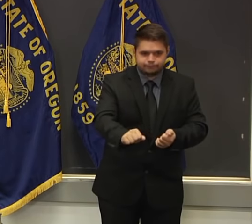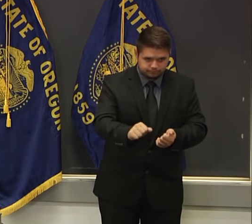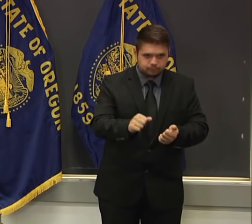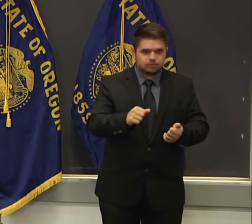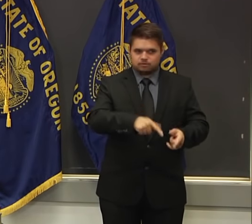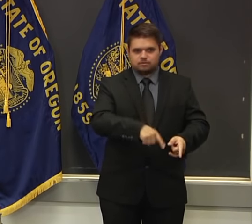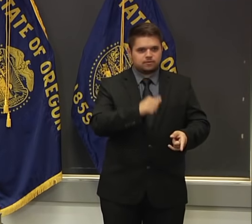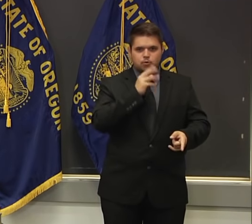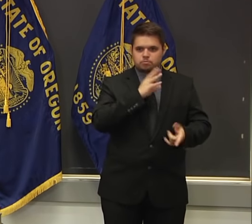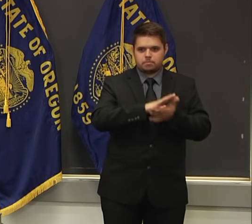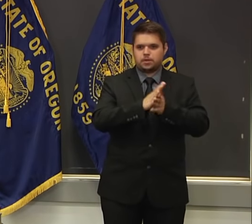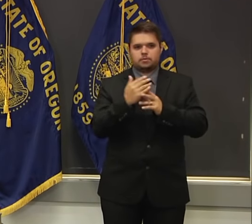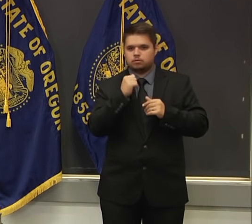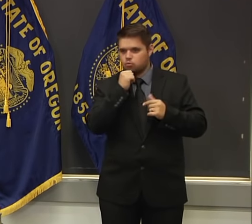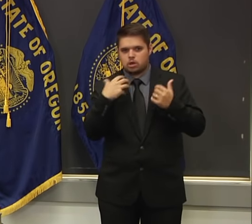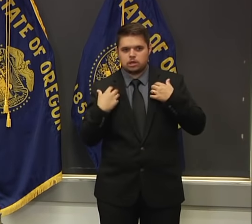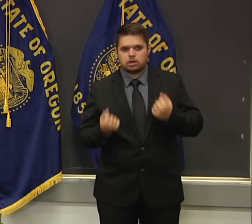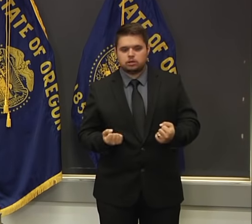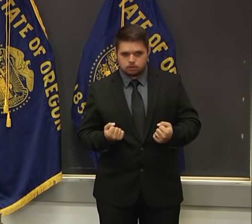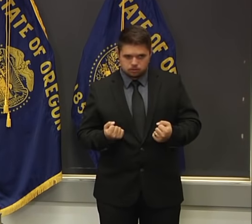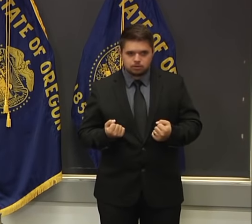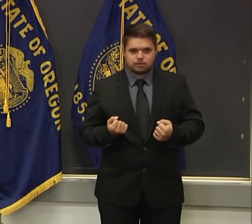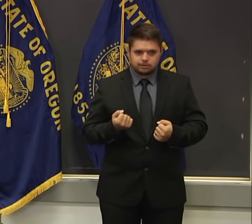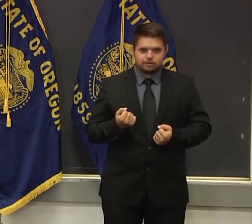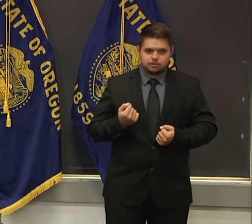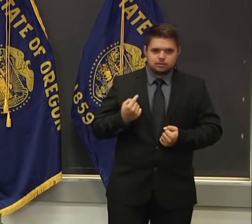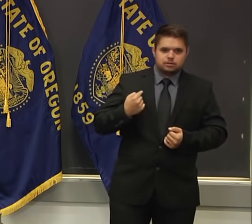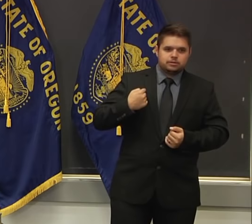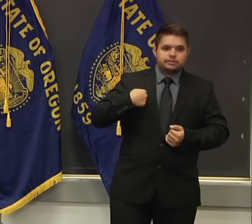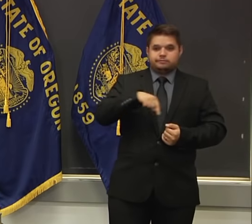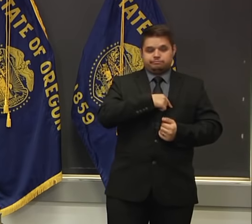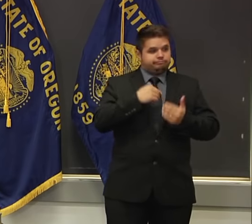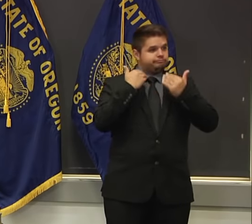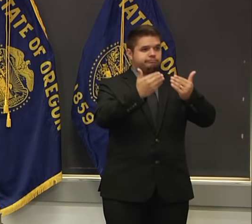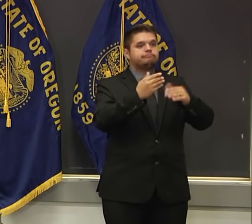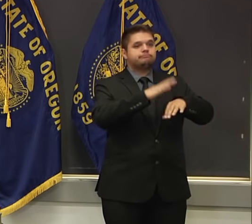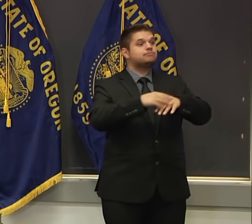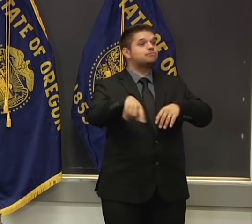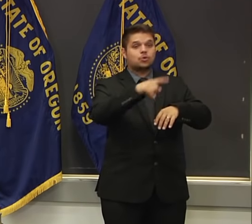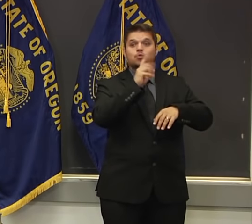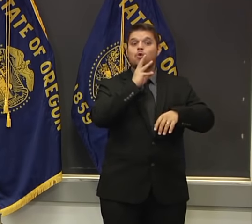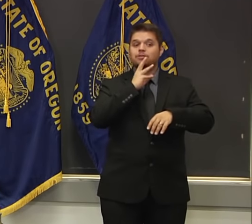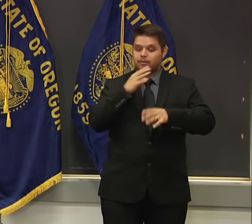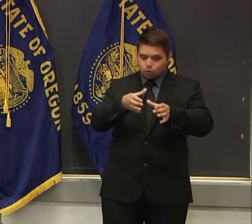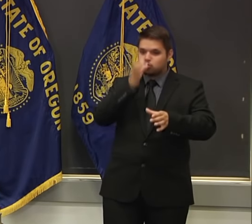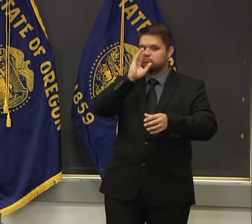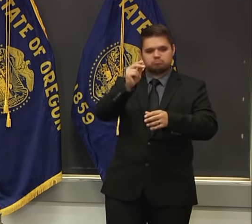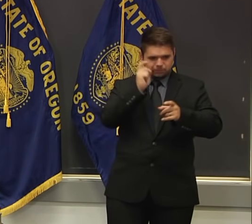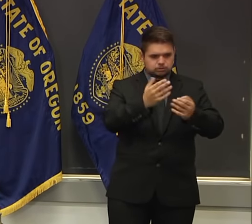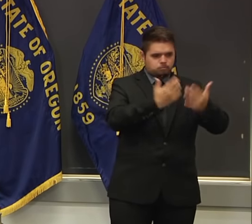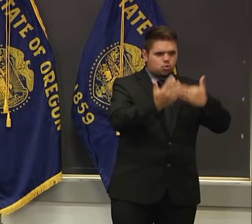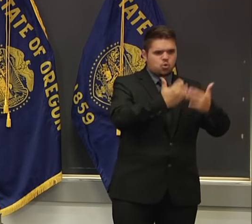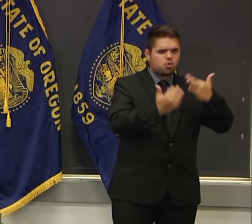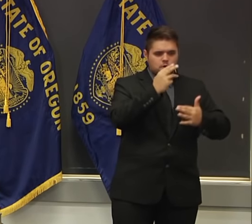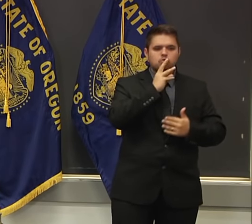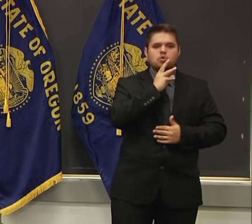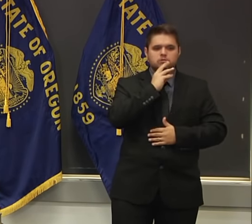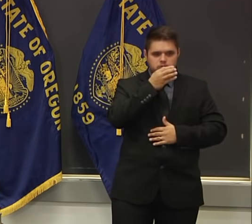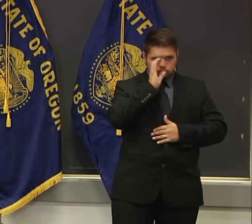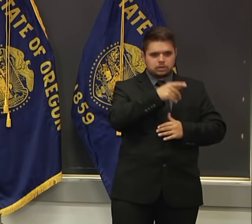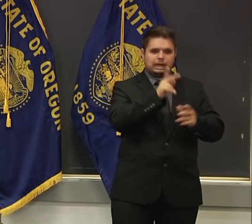water advisories to stay safe. So you should know that the Safe Drinking Water Act requirements for your water